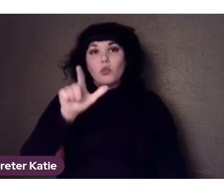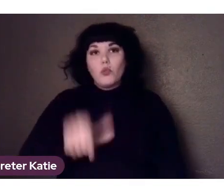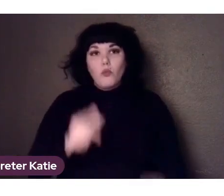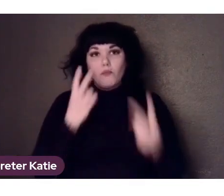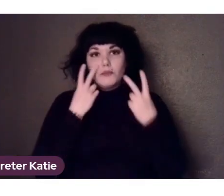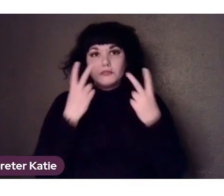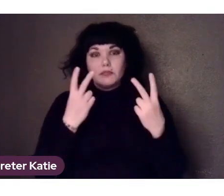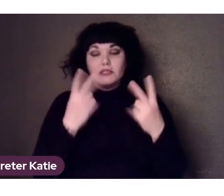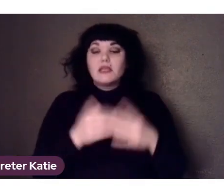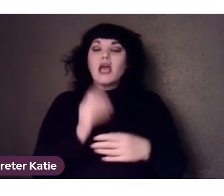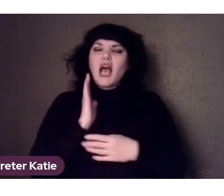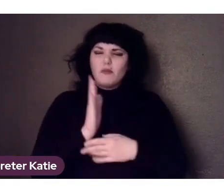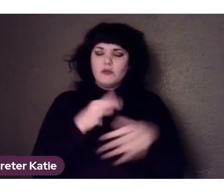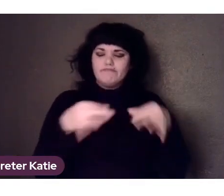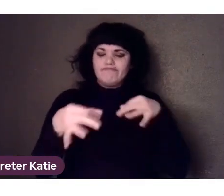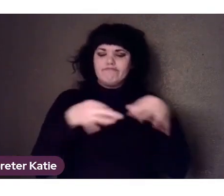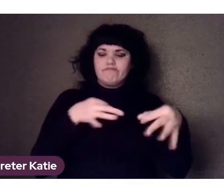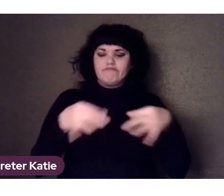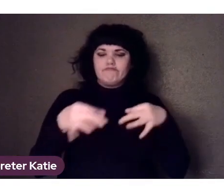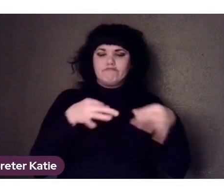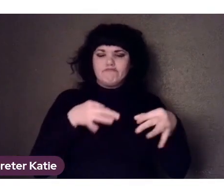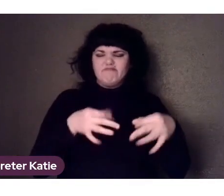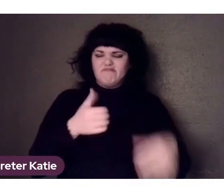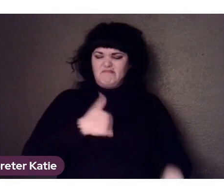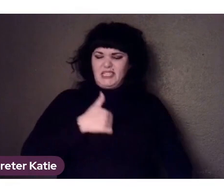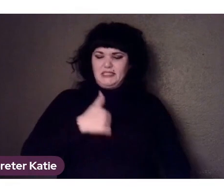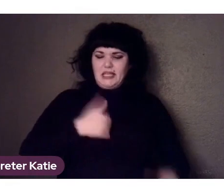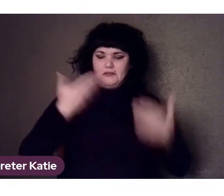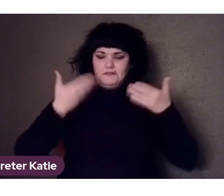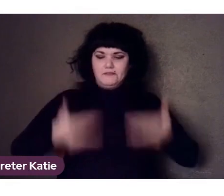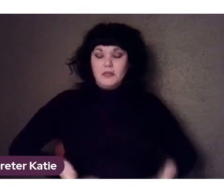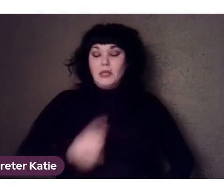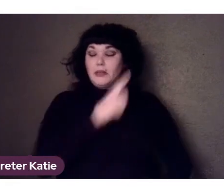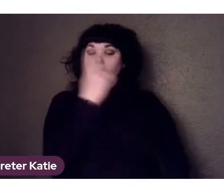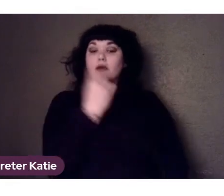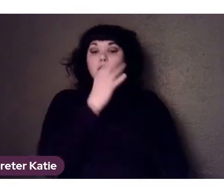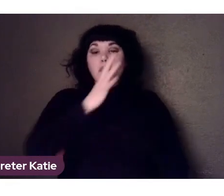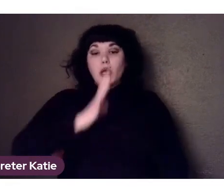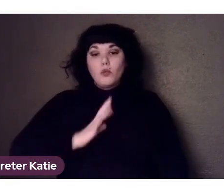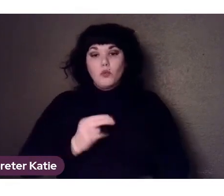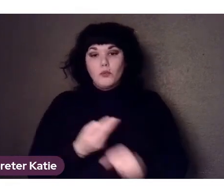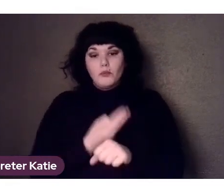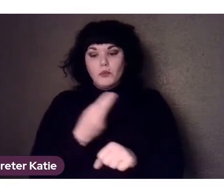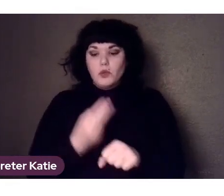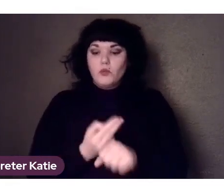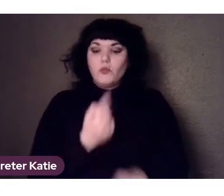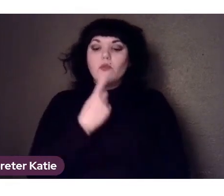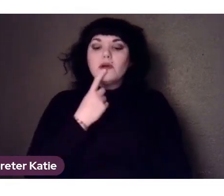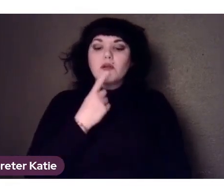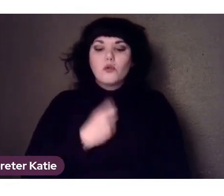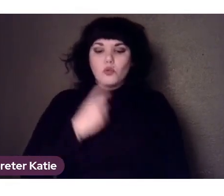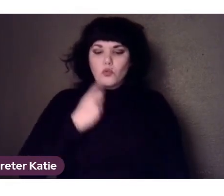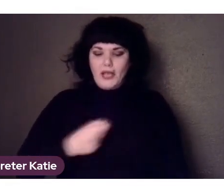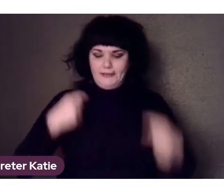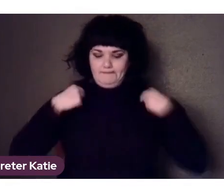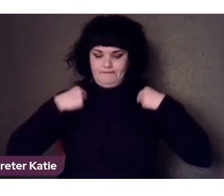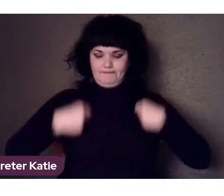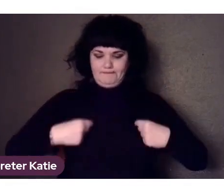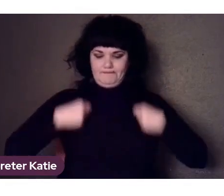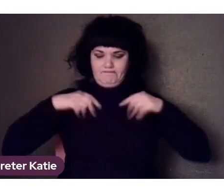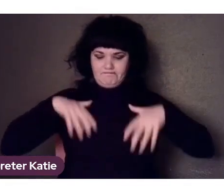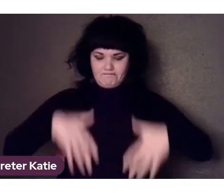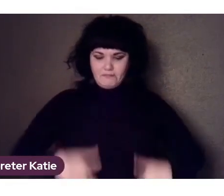a verbal image description of myself. I am a Black woman wearing a red spaghetti strap jumper with